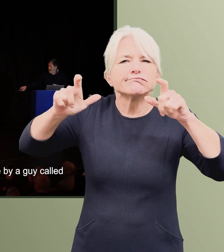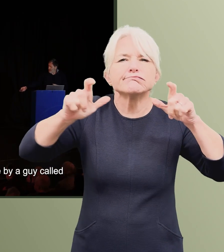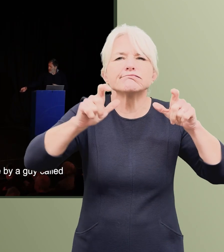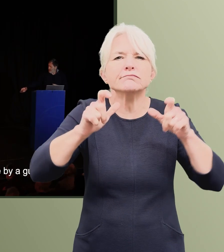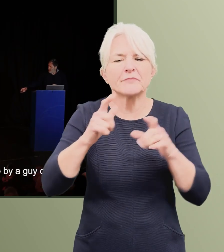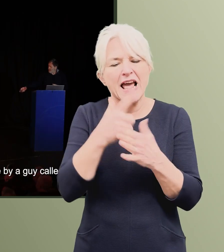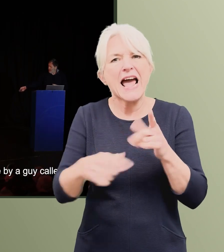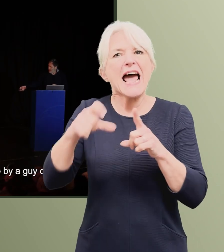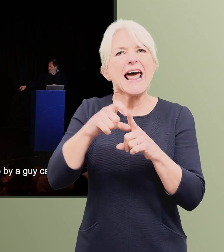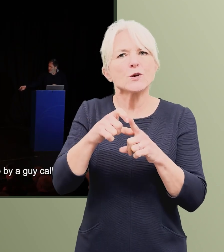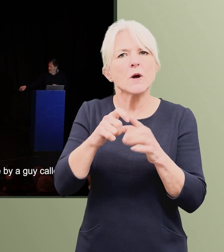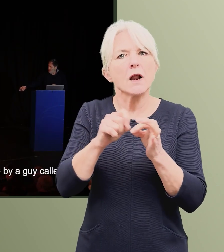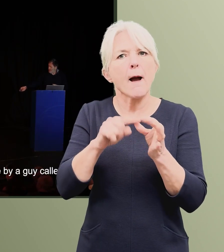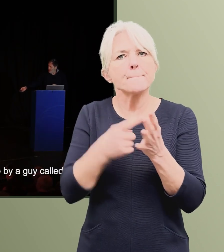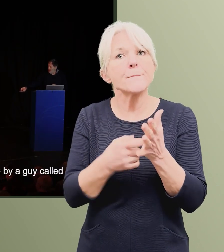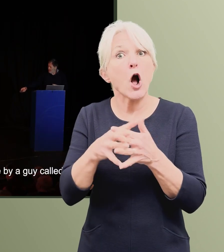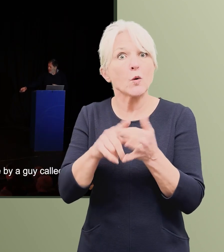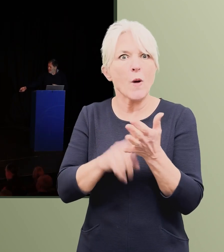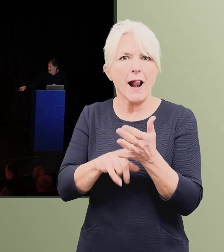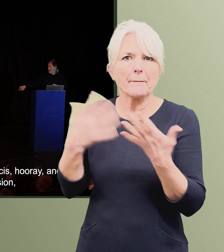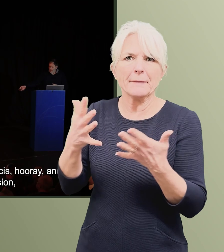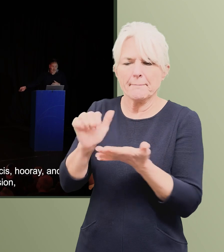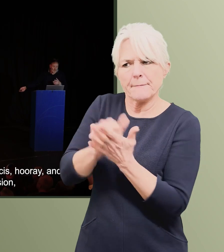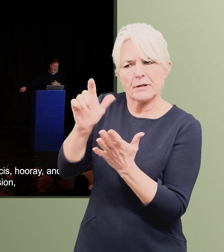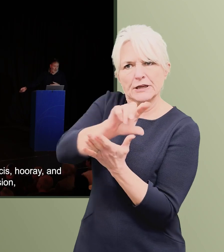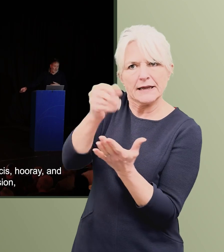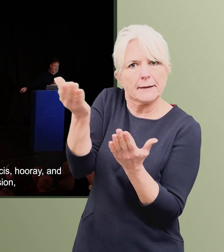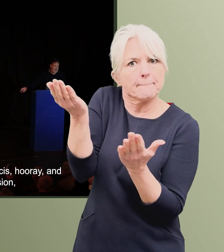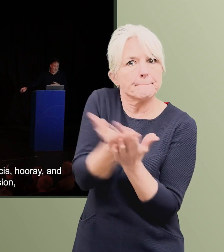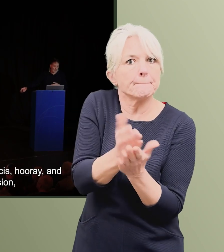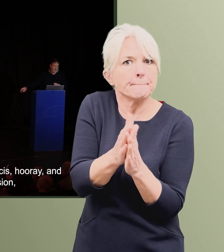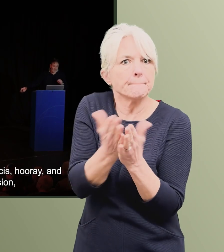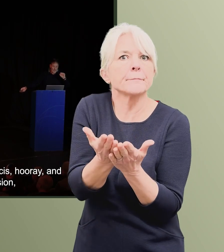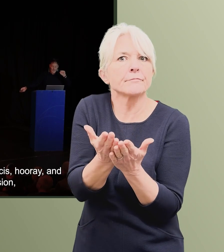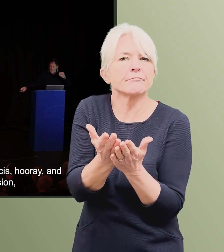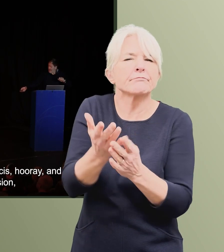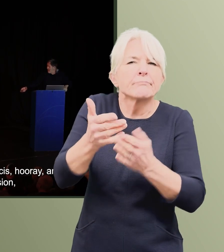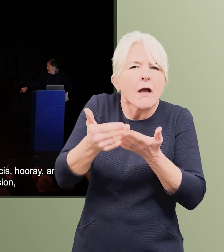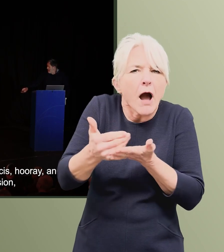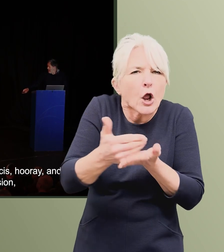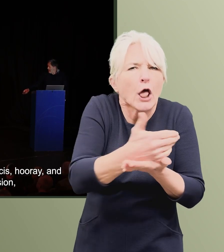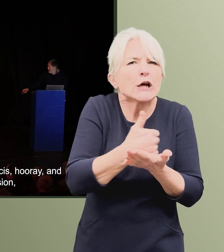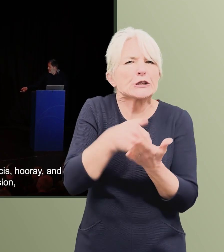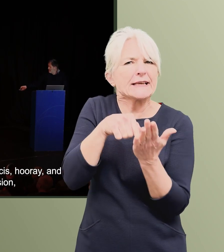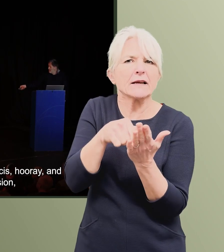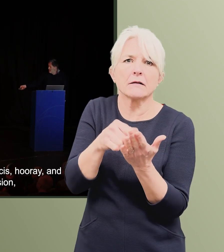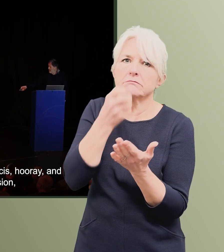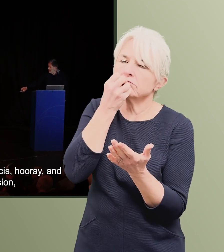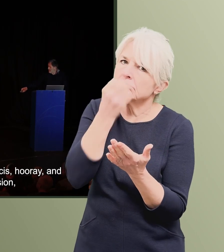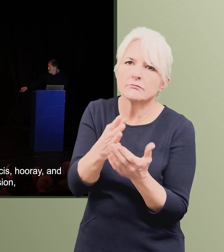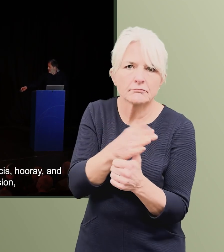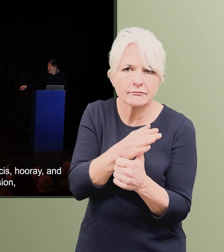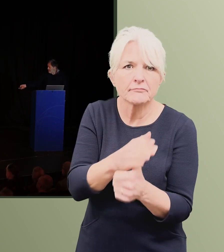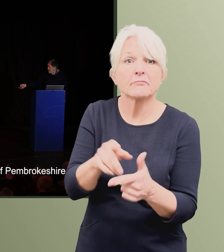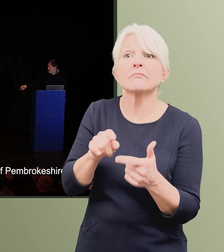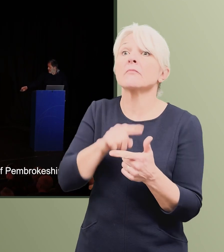called Edward Barnwell, who published in Archaeology Cambrensis, hooray. And this is the work